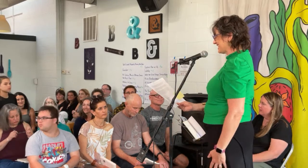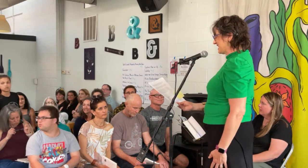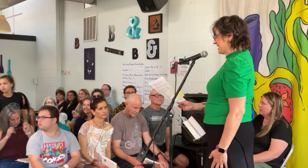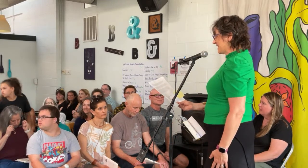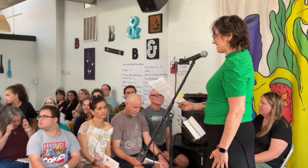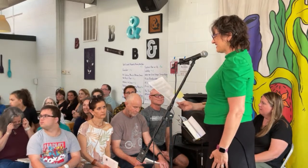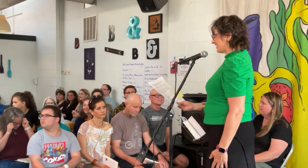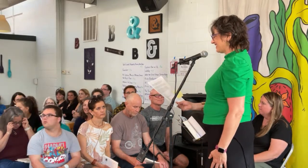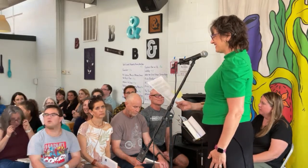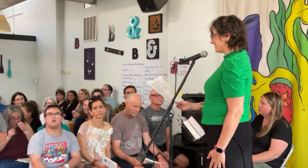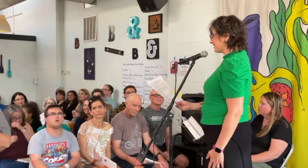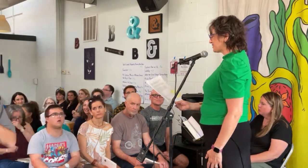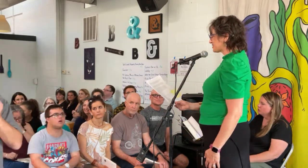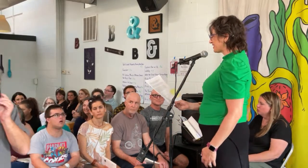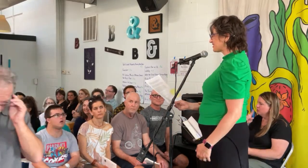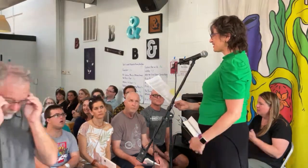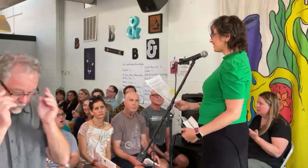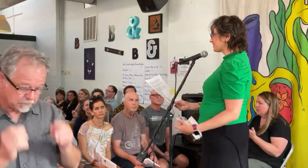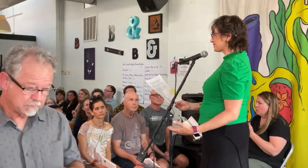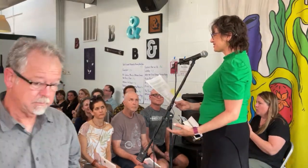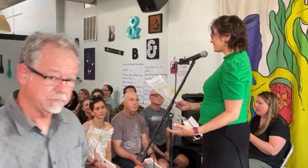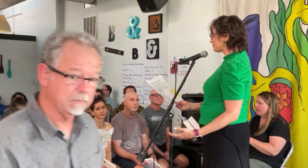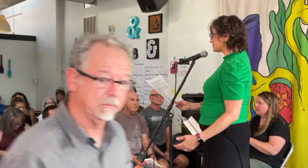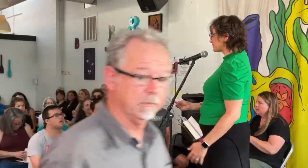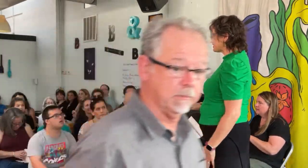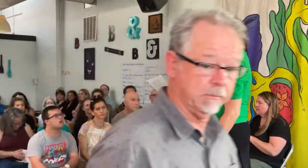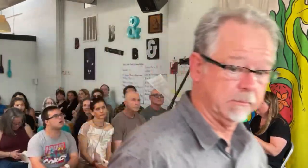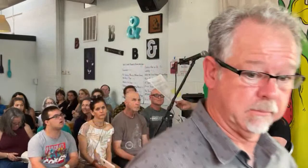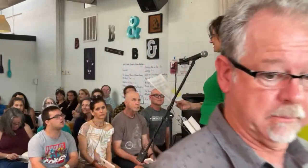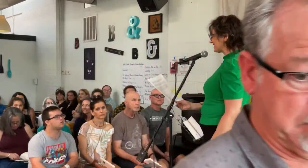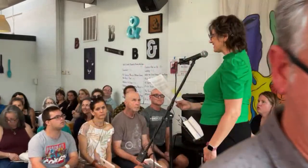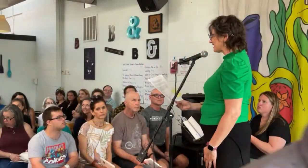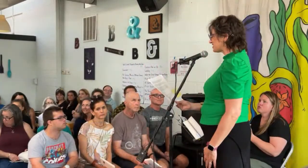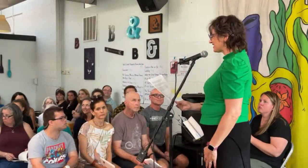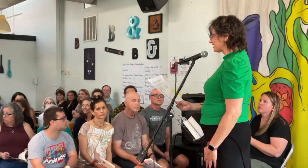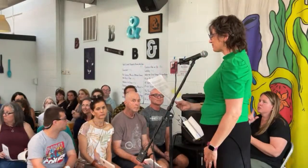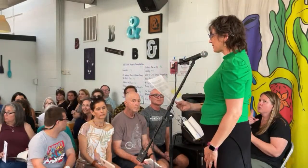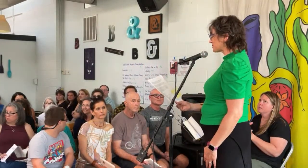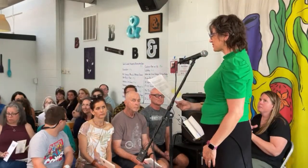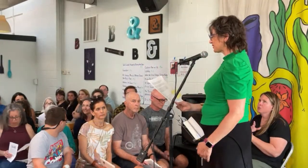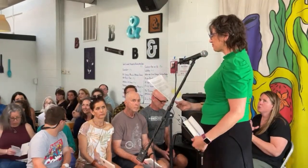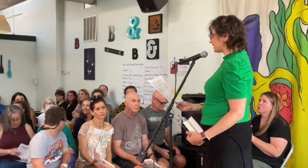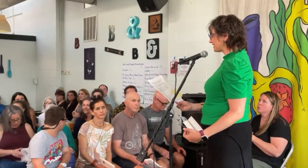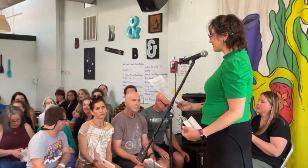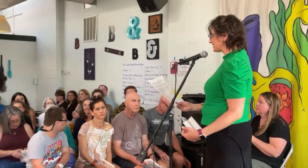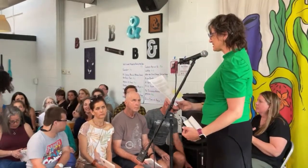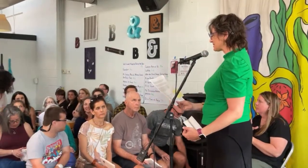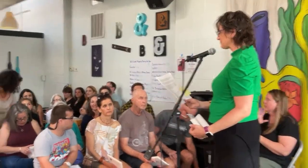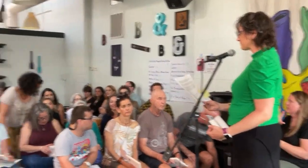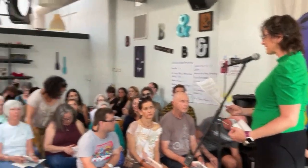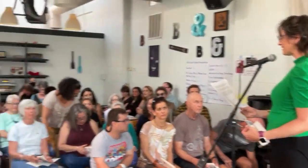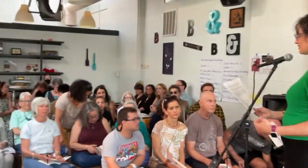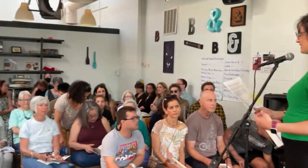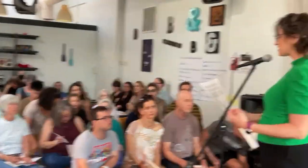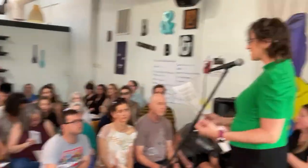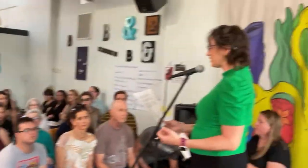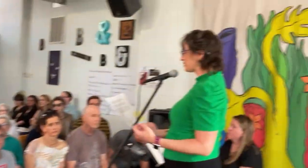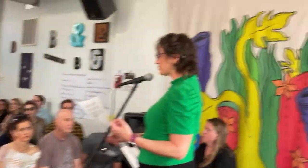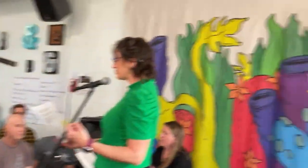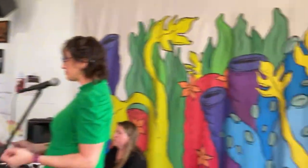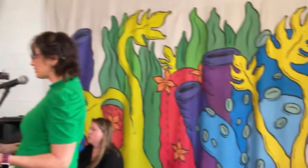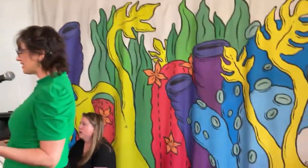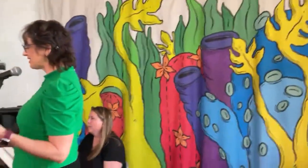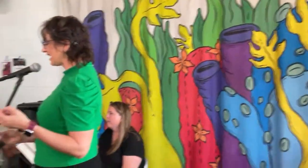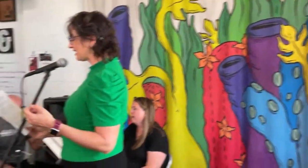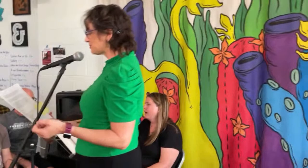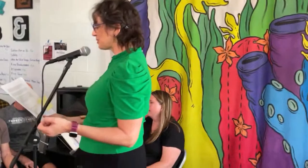tonight. No stranger also to in-betweenness, engaging in the rupture of binaries, fleshing out